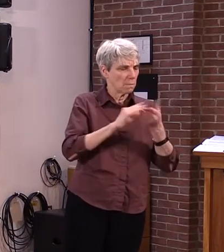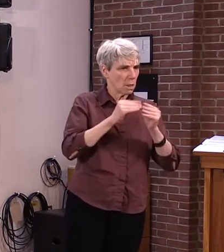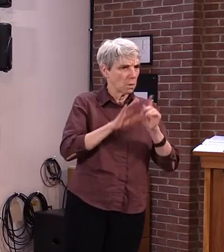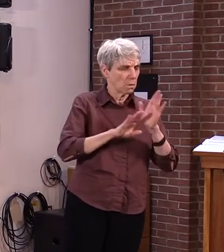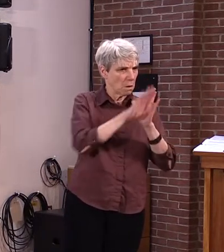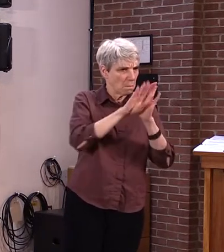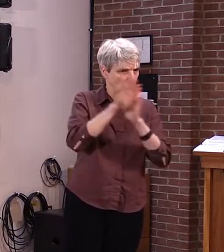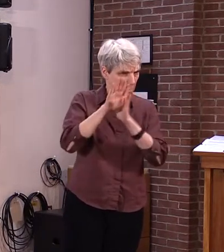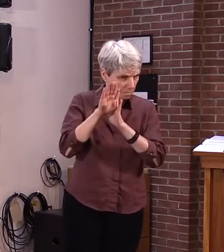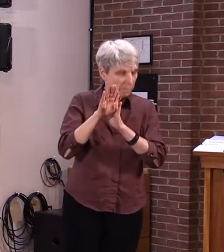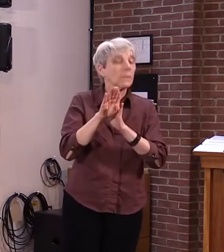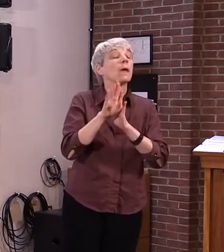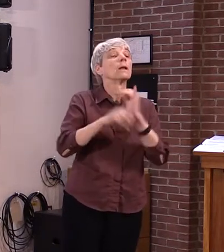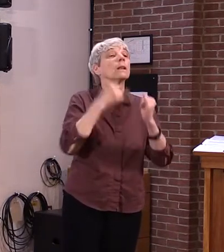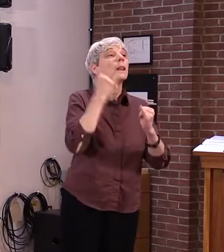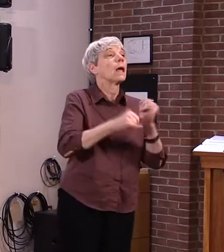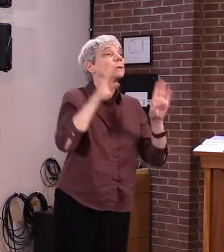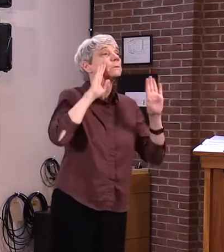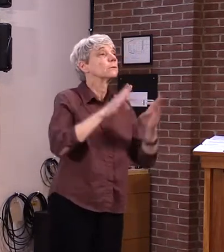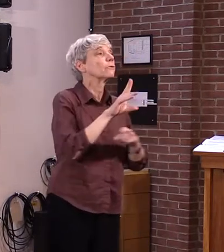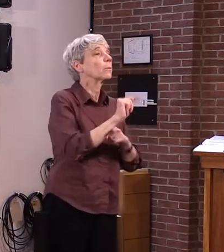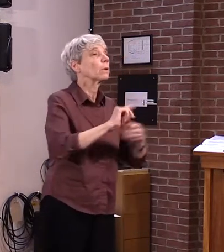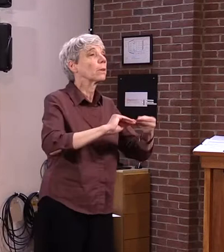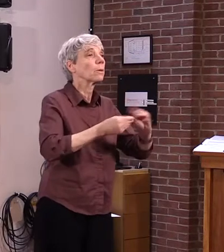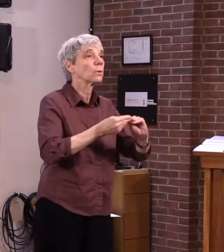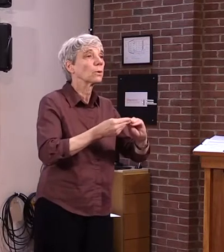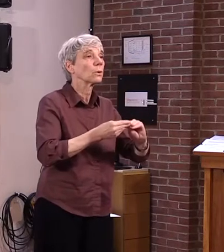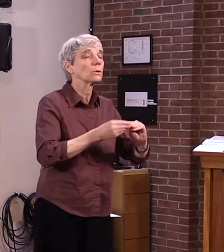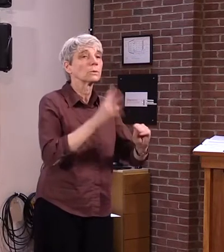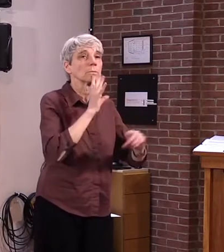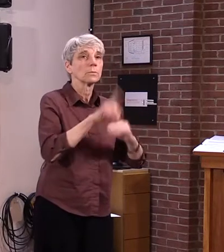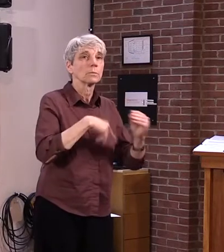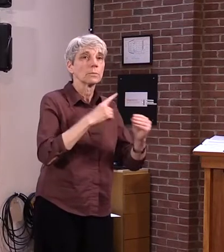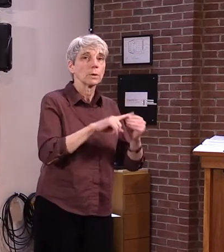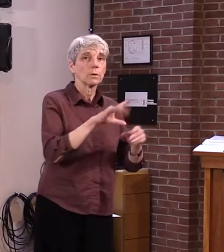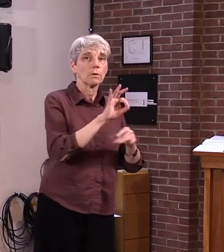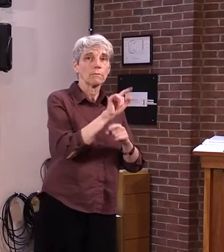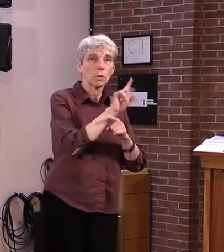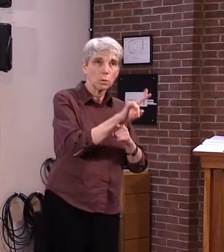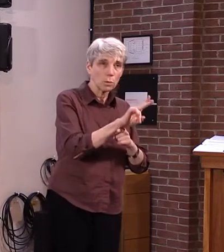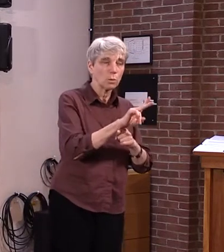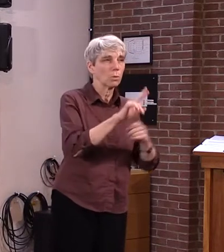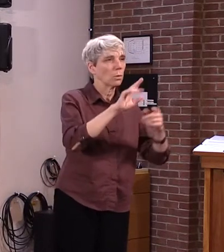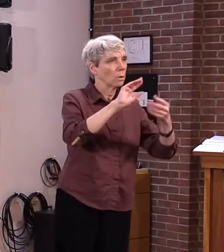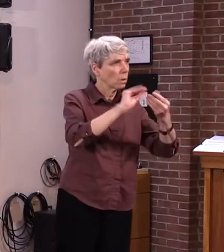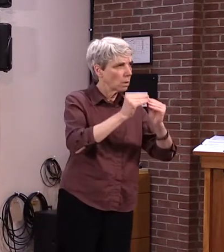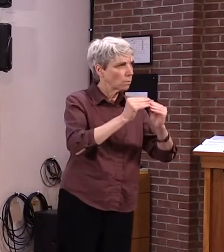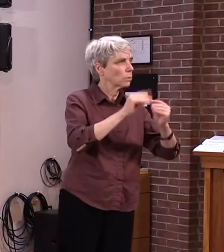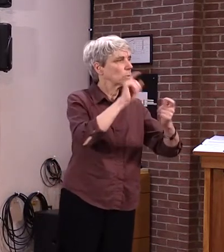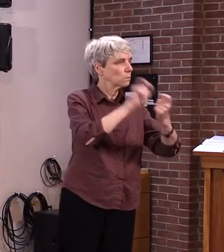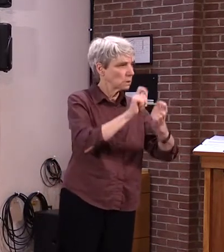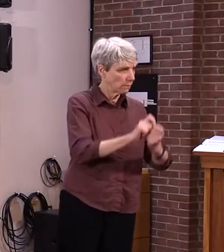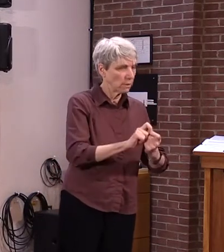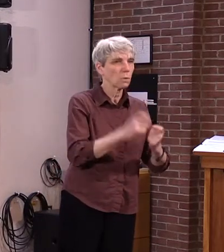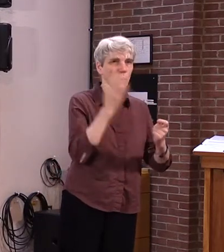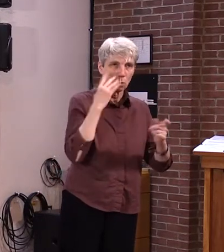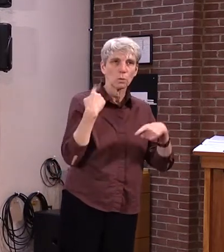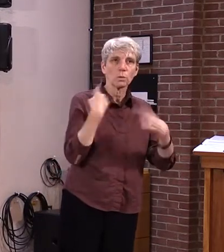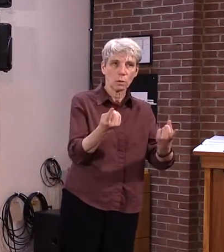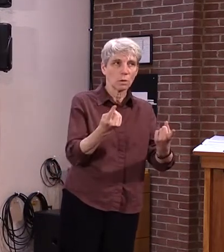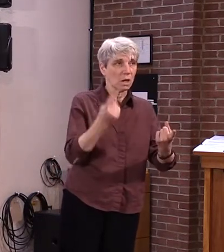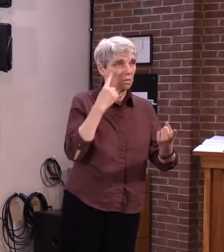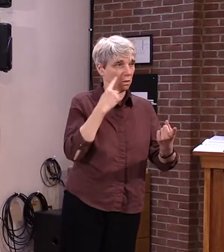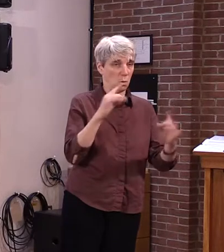Vermont data, talk a little bit about flu-specific data and information that we have to date, I think, which will be interesting and useful,